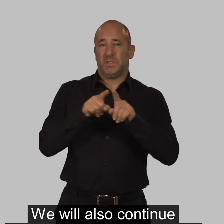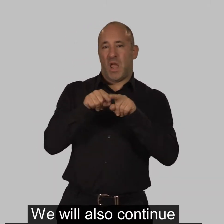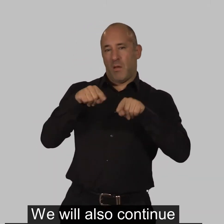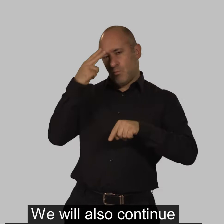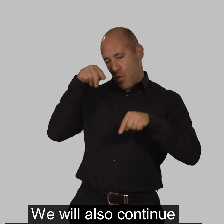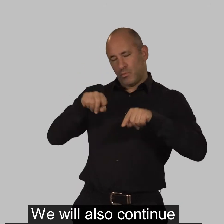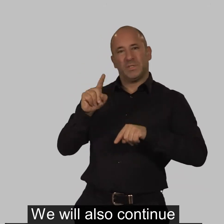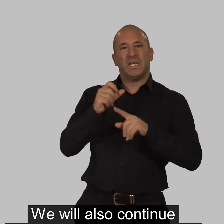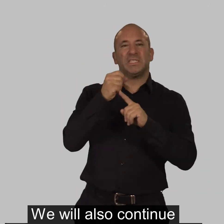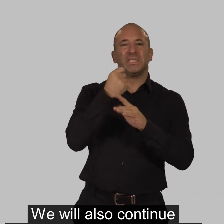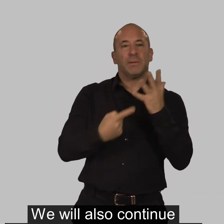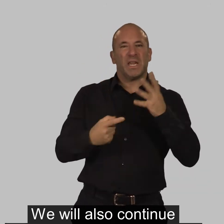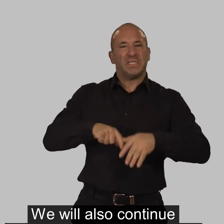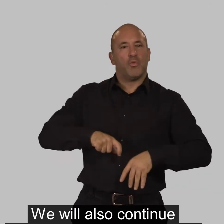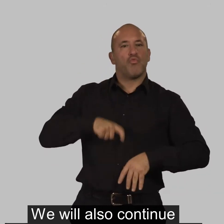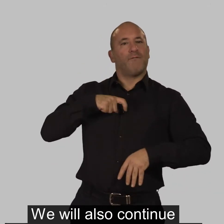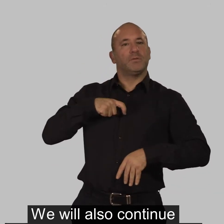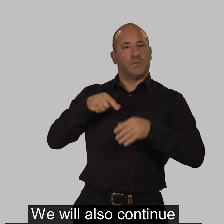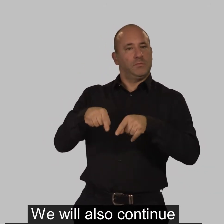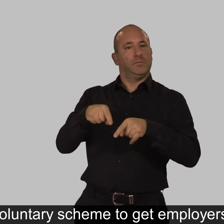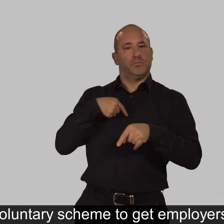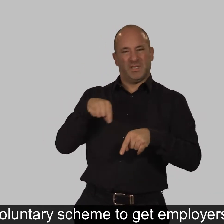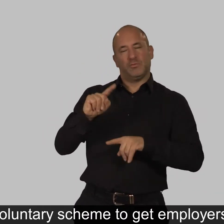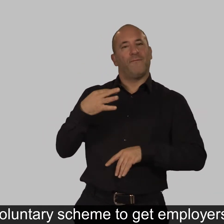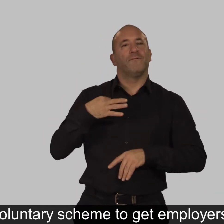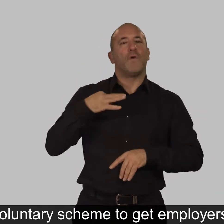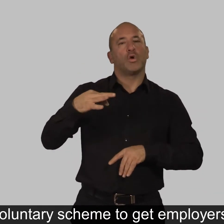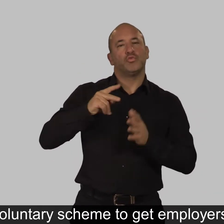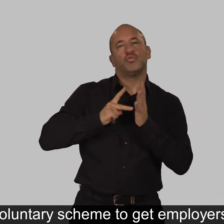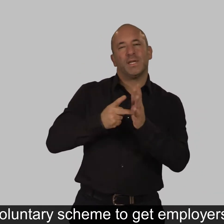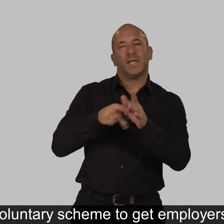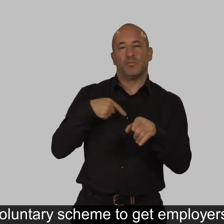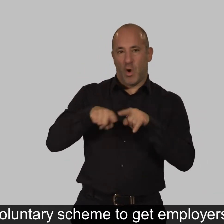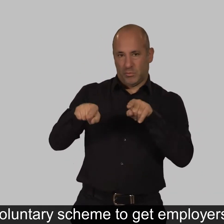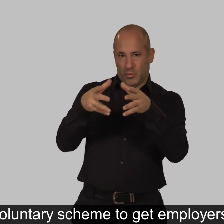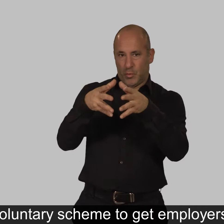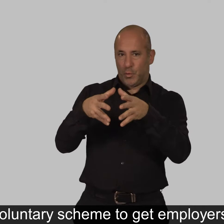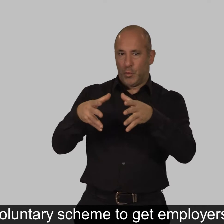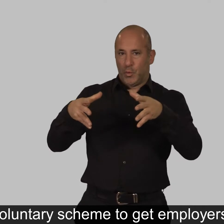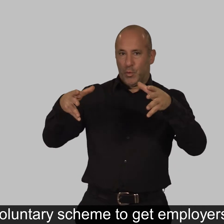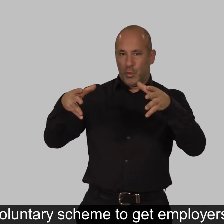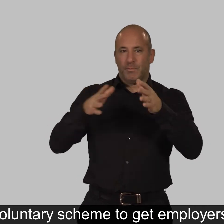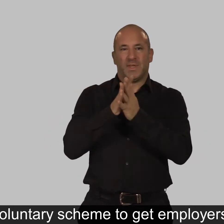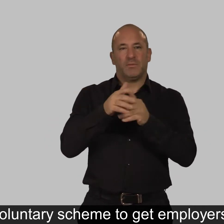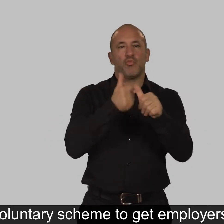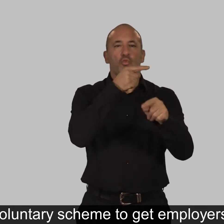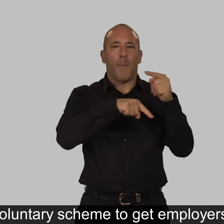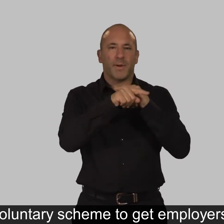We will also continue to grow Disability Confident, a voluntary scheme to get employers to think differently